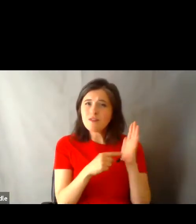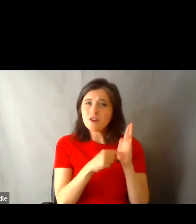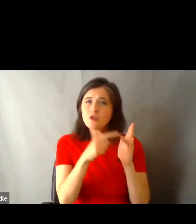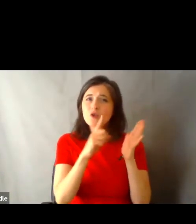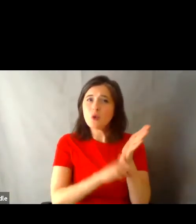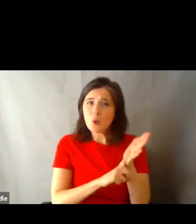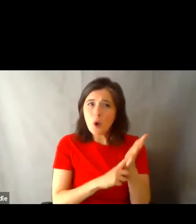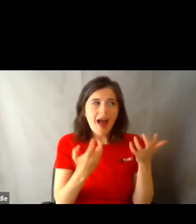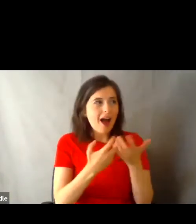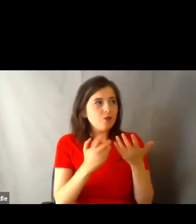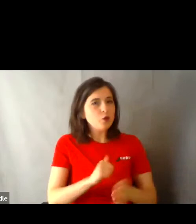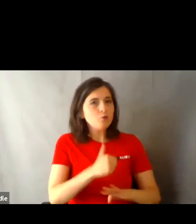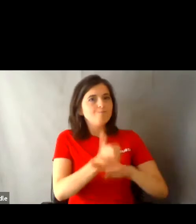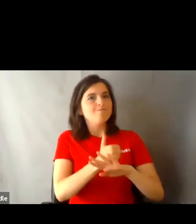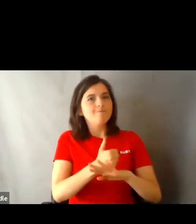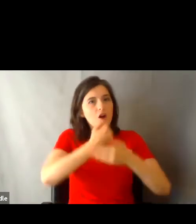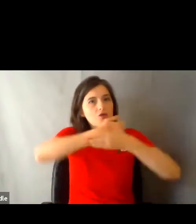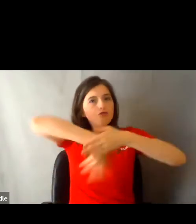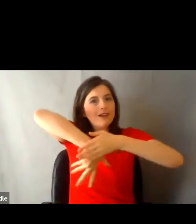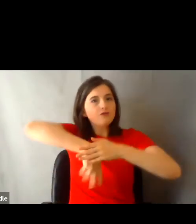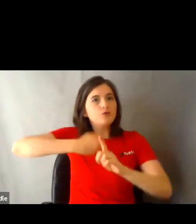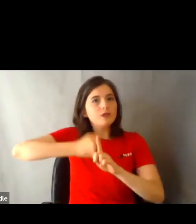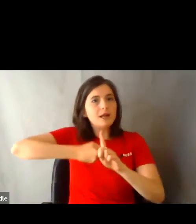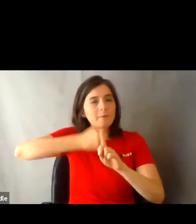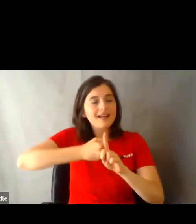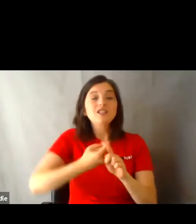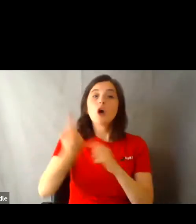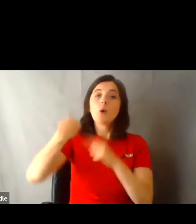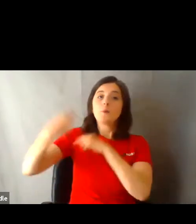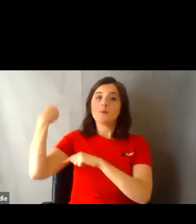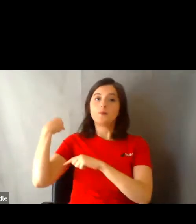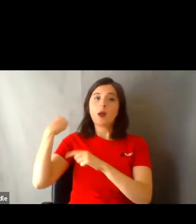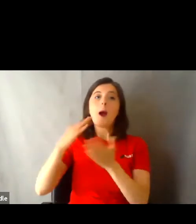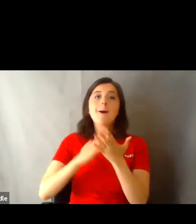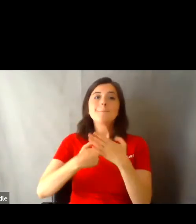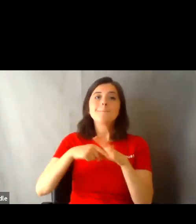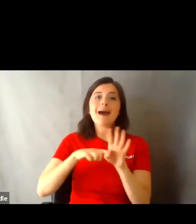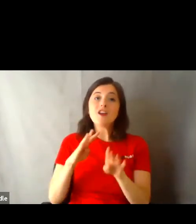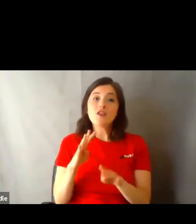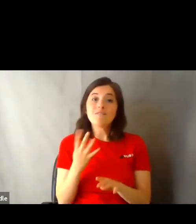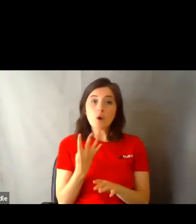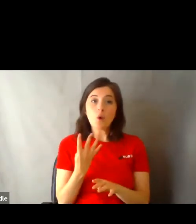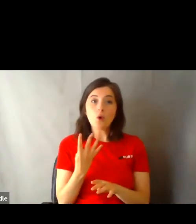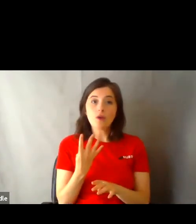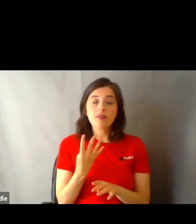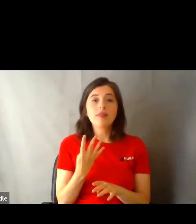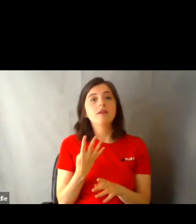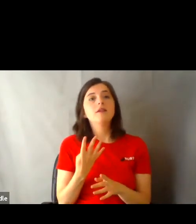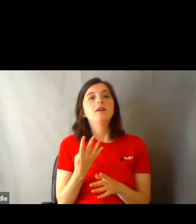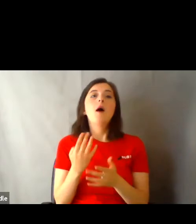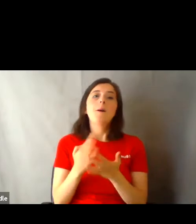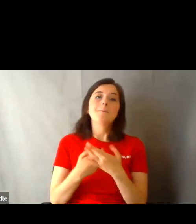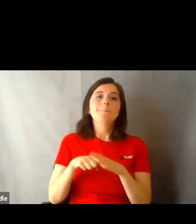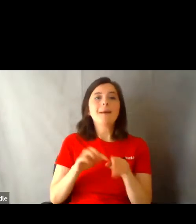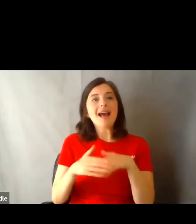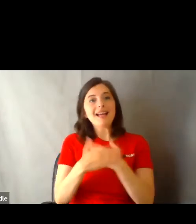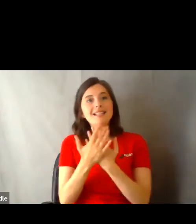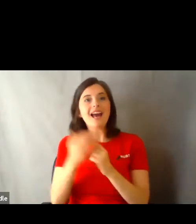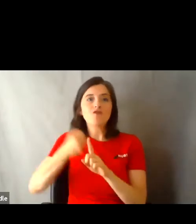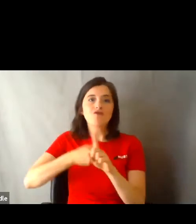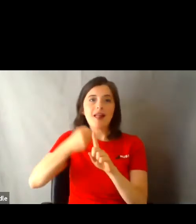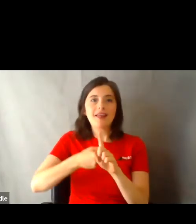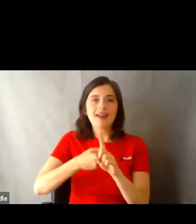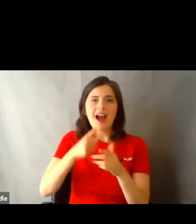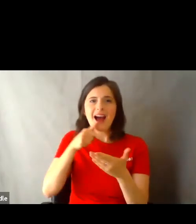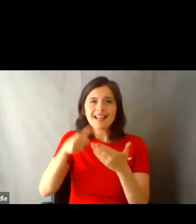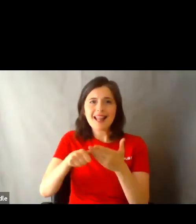grassroots campaign. So May Day rally, May the 4th, 2019, I was handed an envelope from a